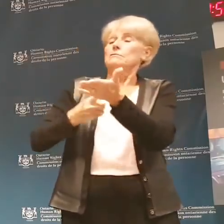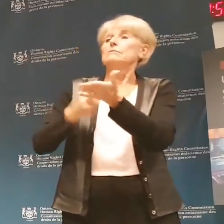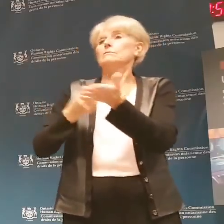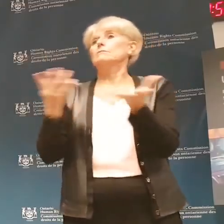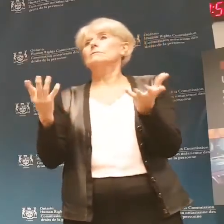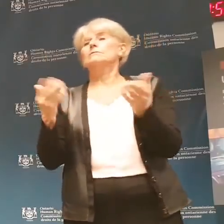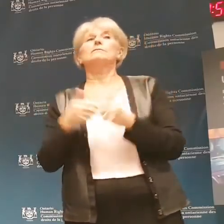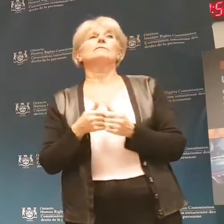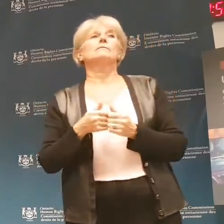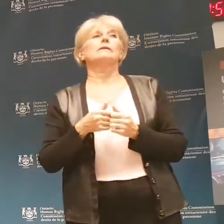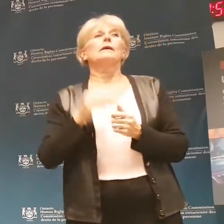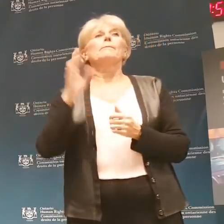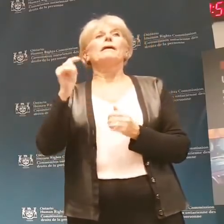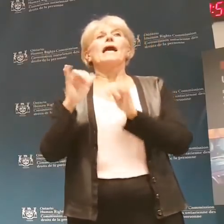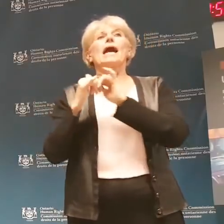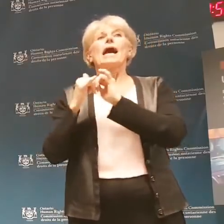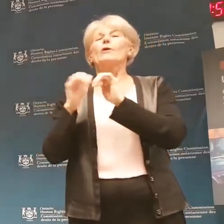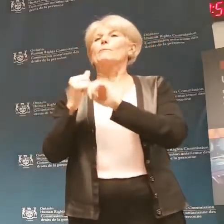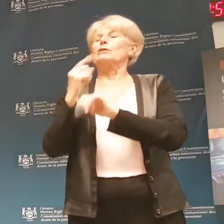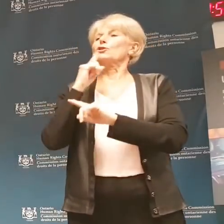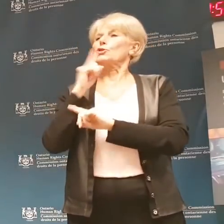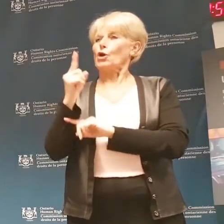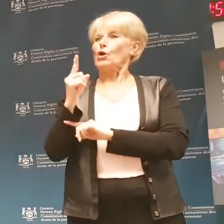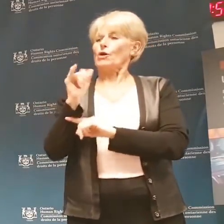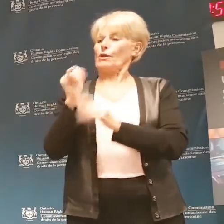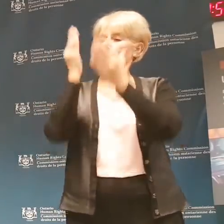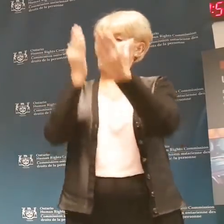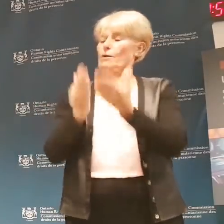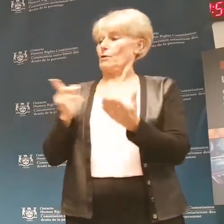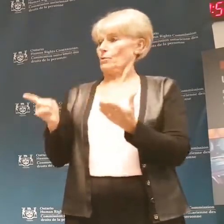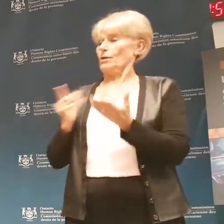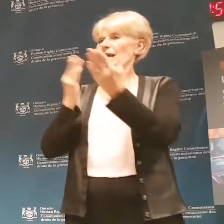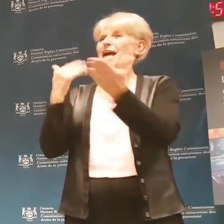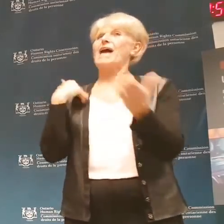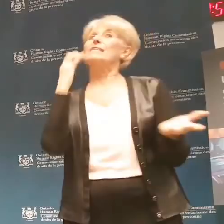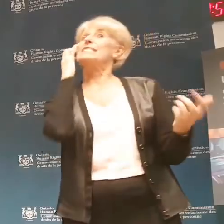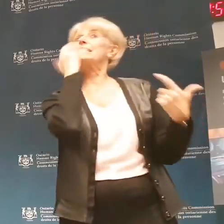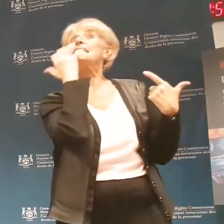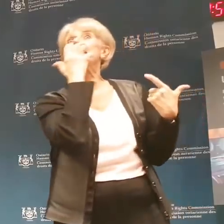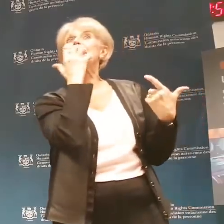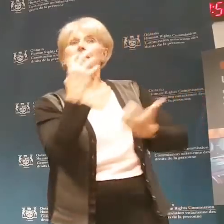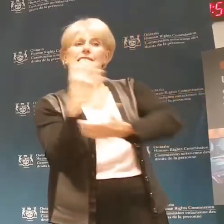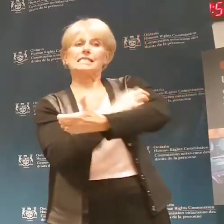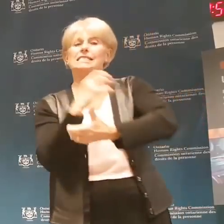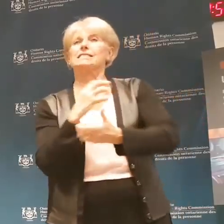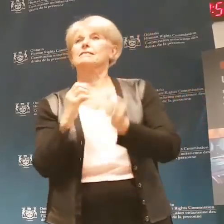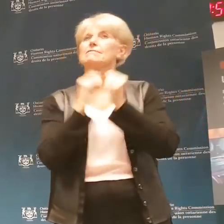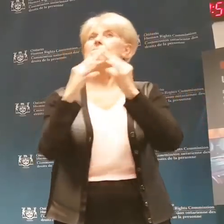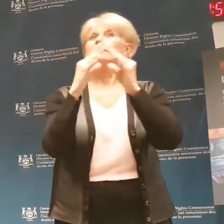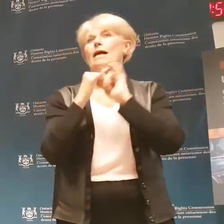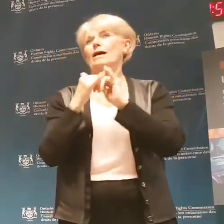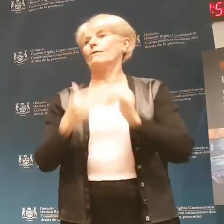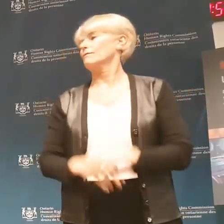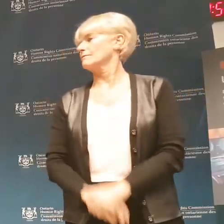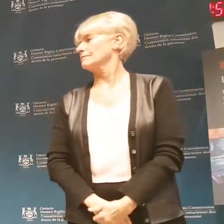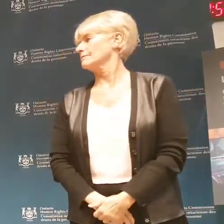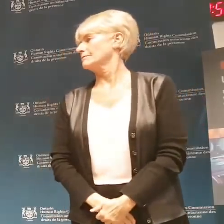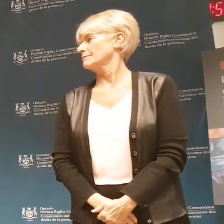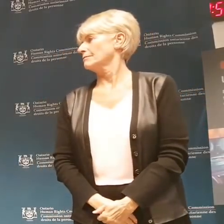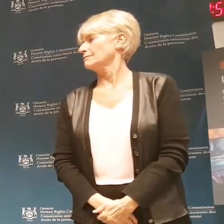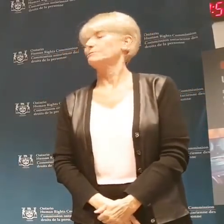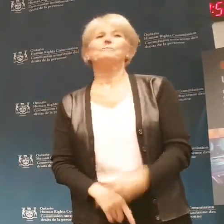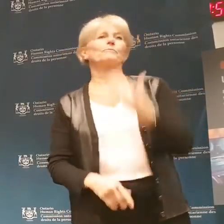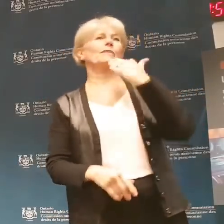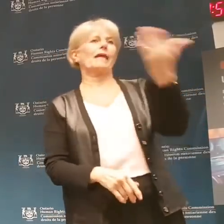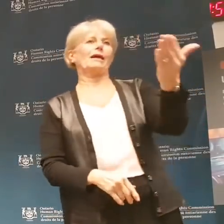whatnot. But how do you make sure that these recommendations that you're making have teeth, that they actually get implemented?